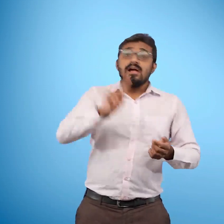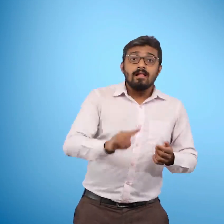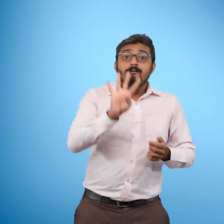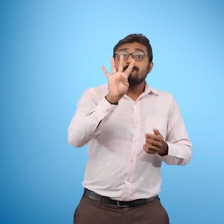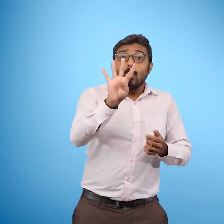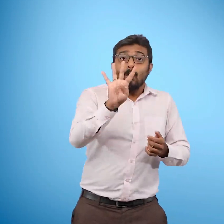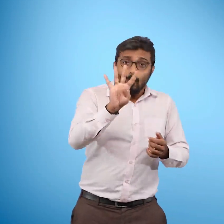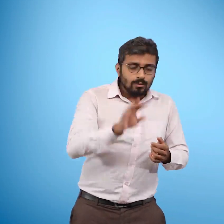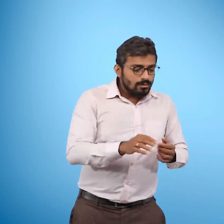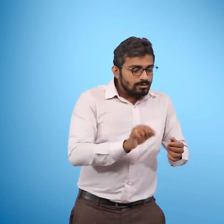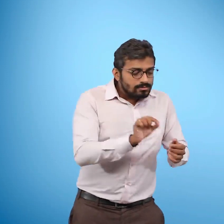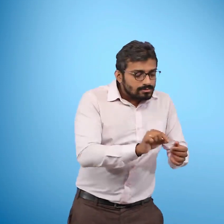and groups of 4.